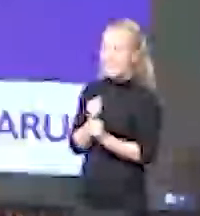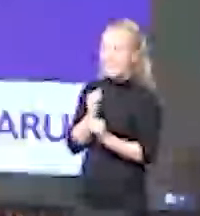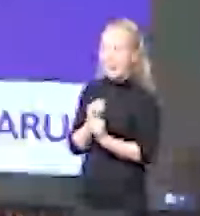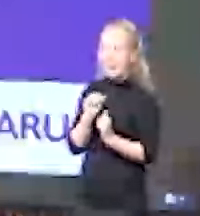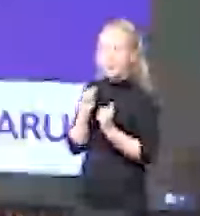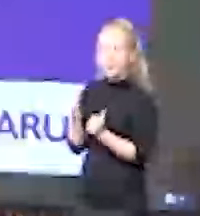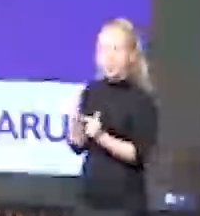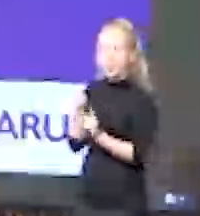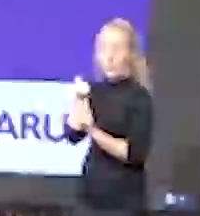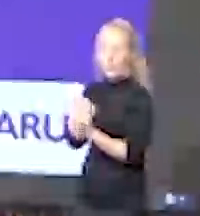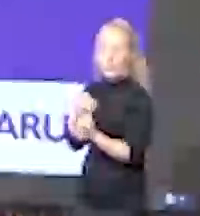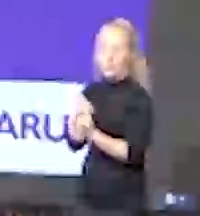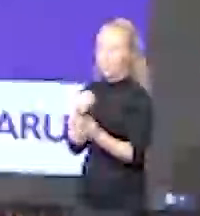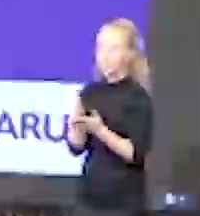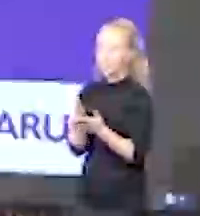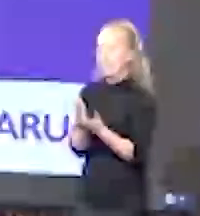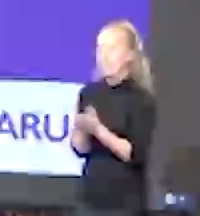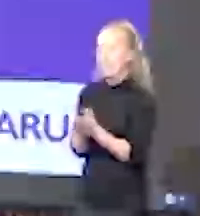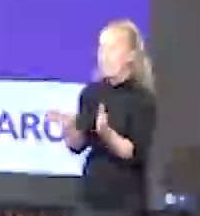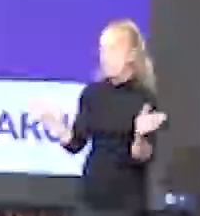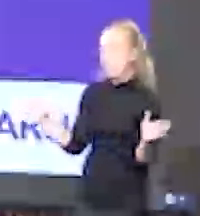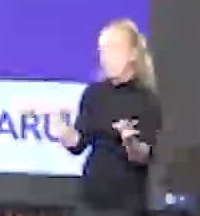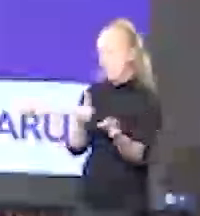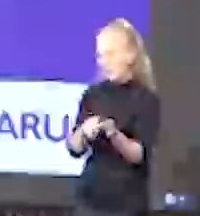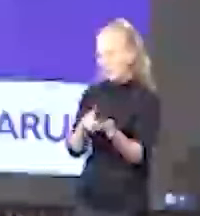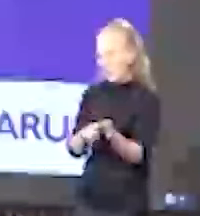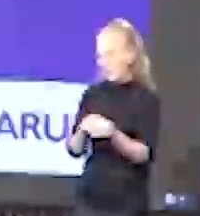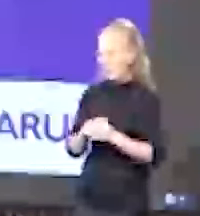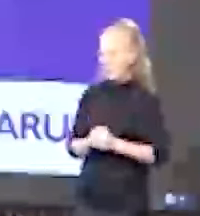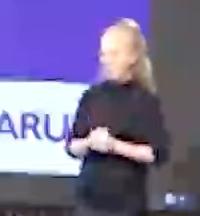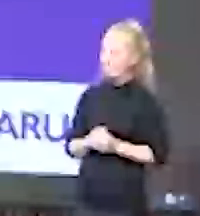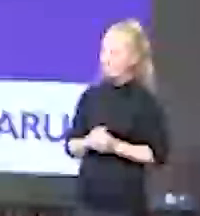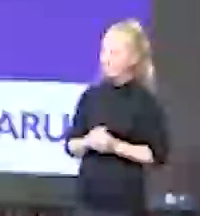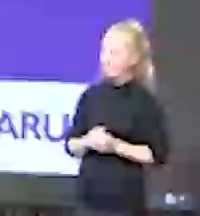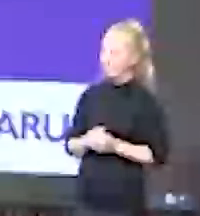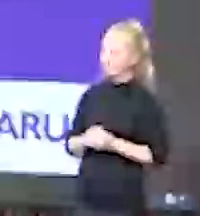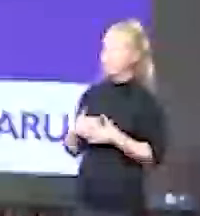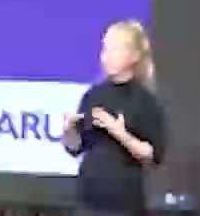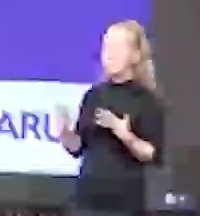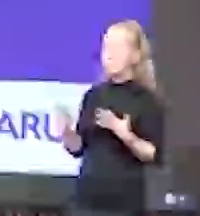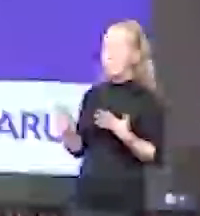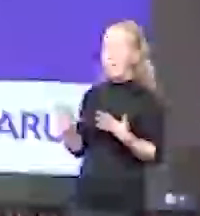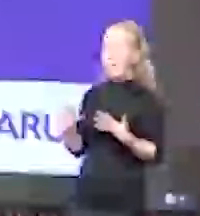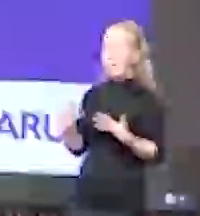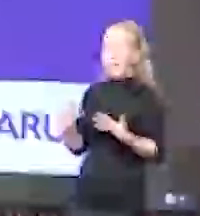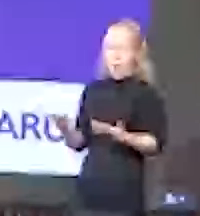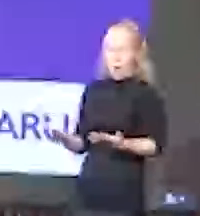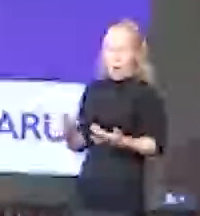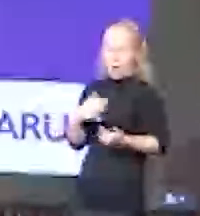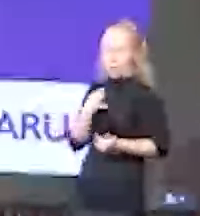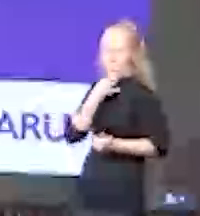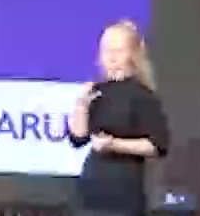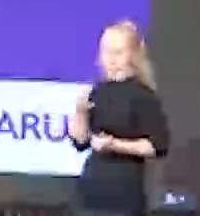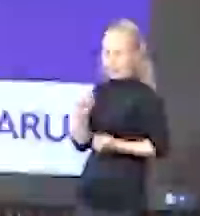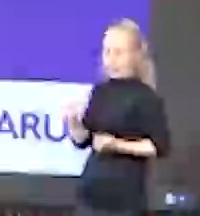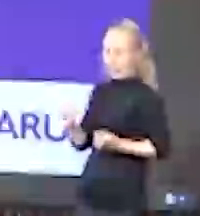It's a very big and broad question, which we can probably jump into 10 different ways. But I might just start with that, with your background and experience